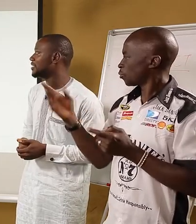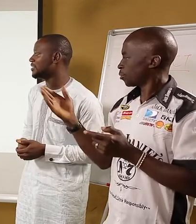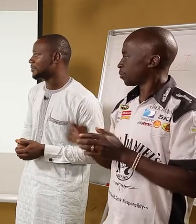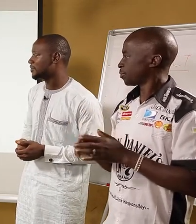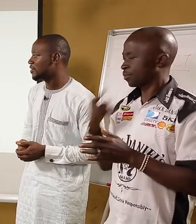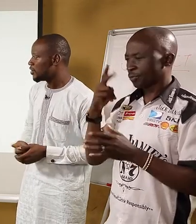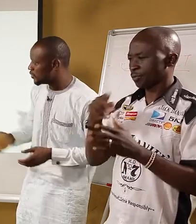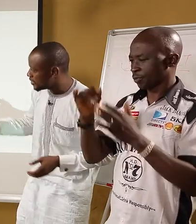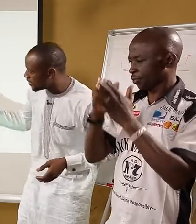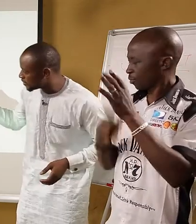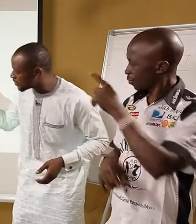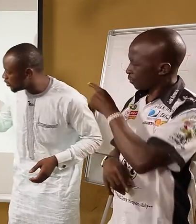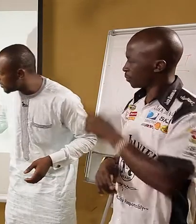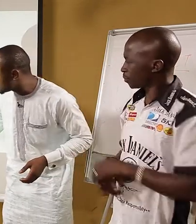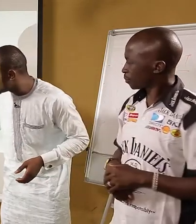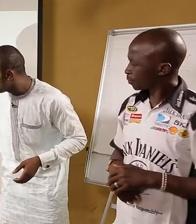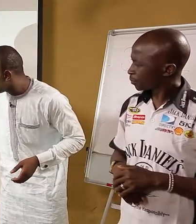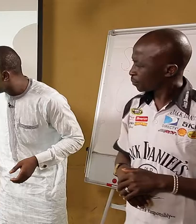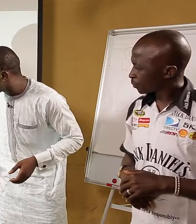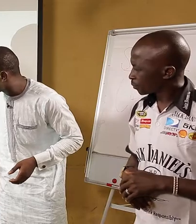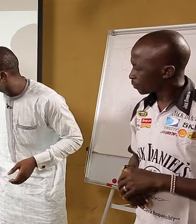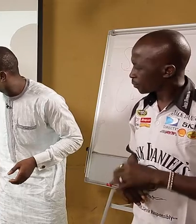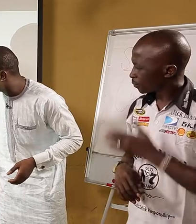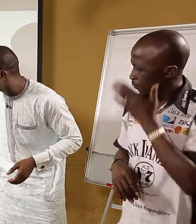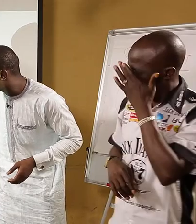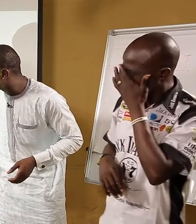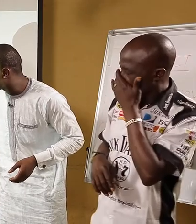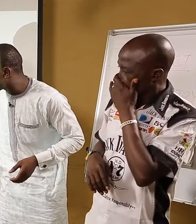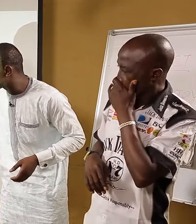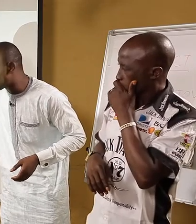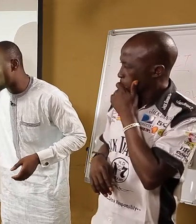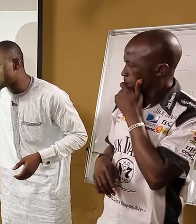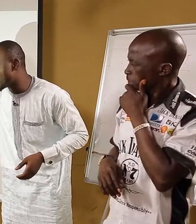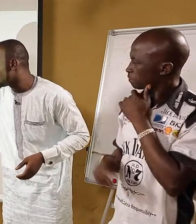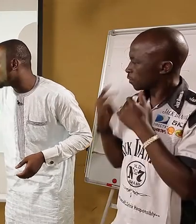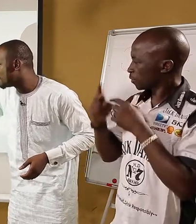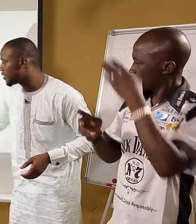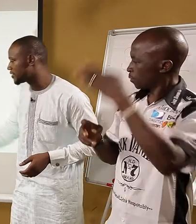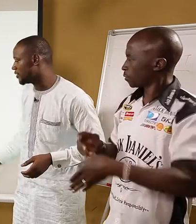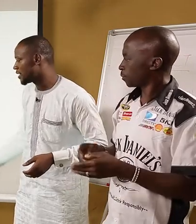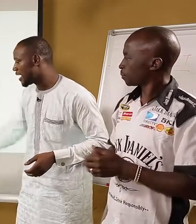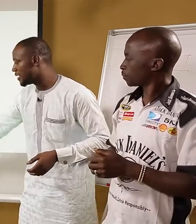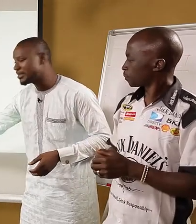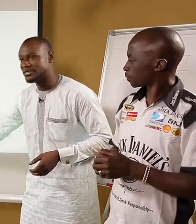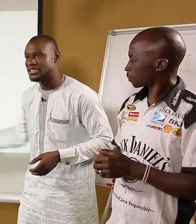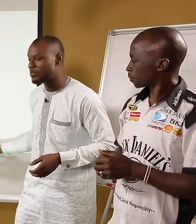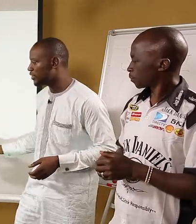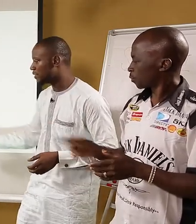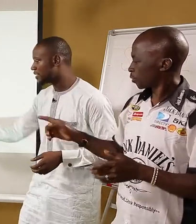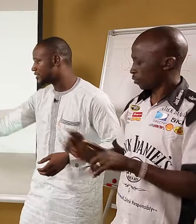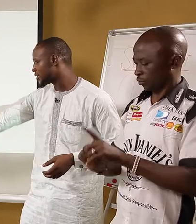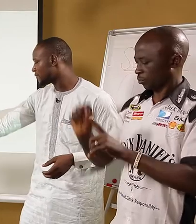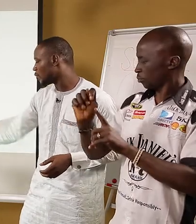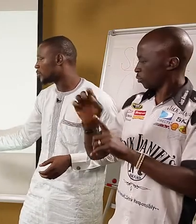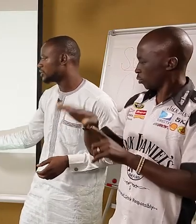of solubility. You see, it is the solubility in grams per 100 grams of water for different salts. And then this is the